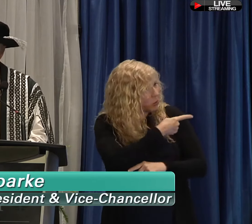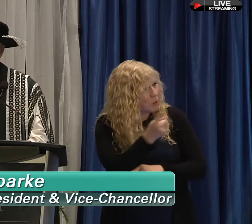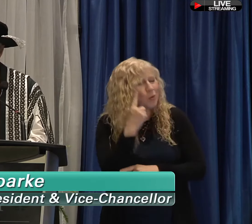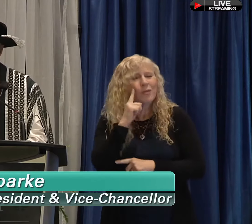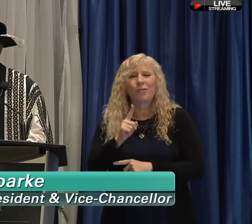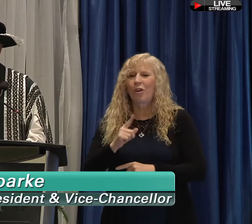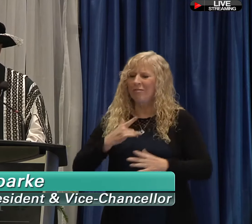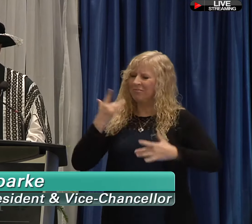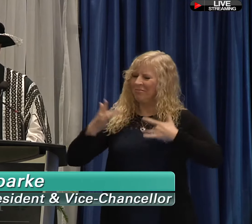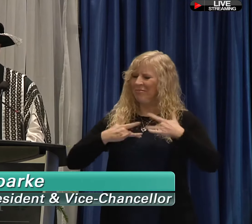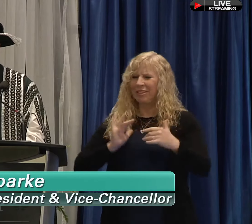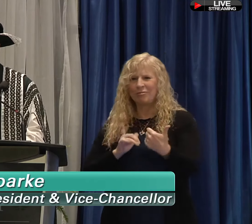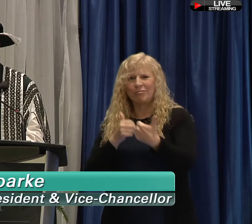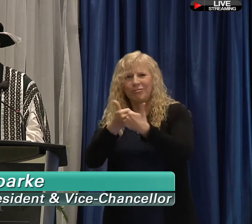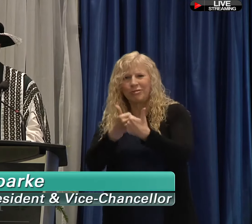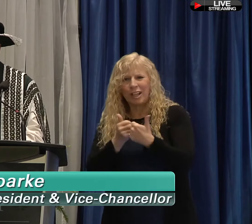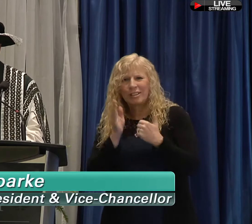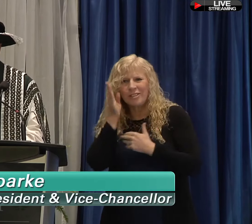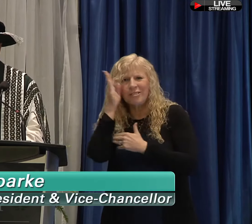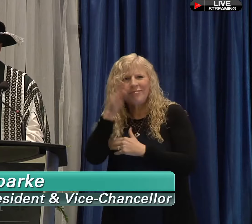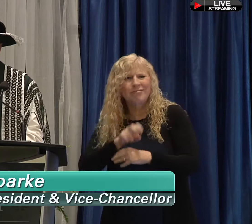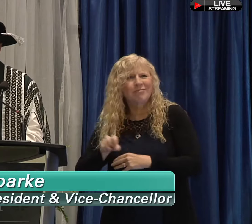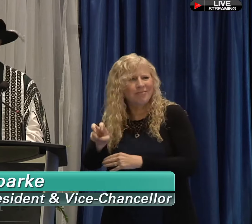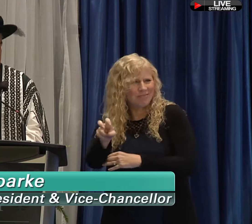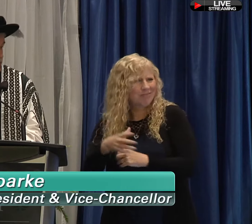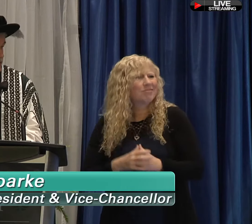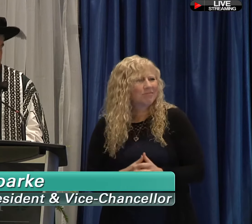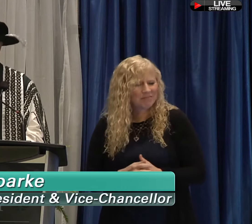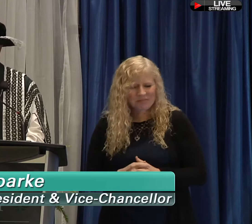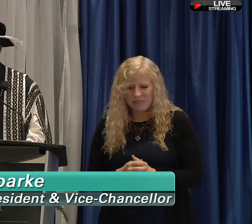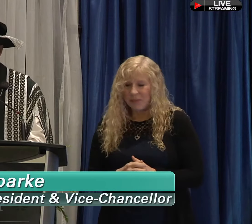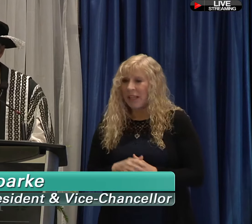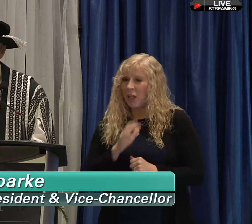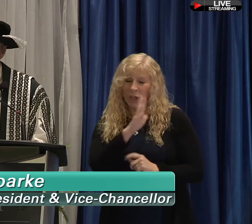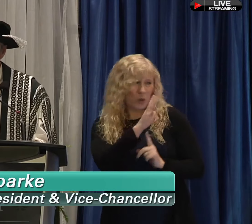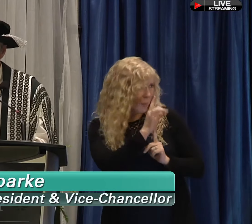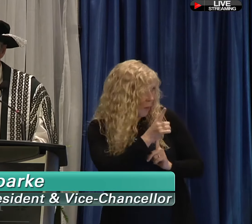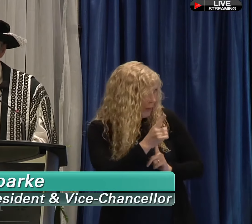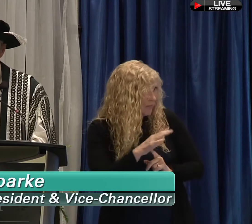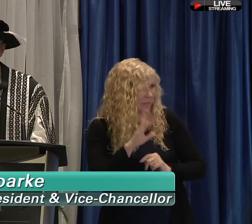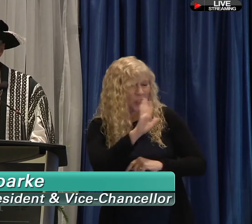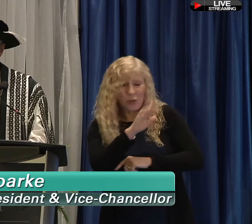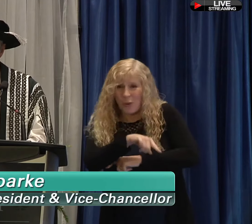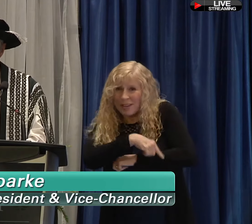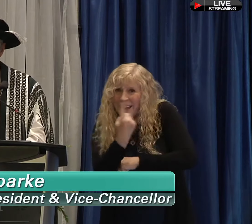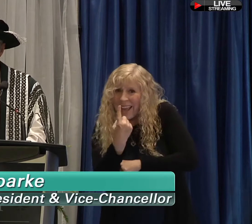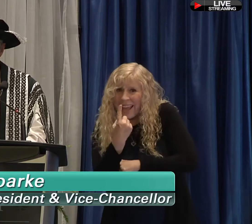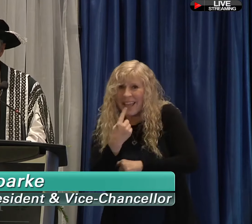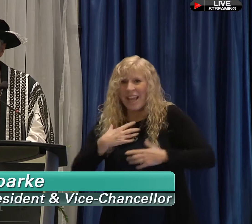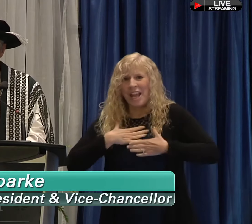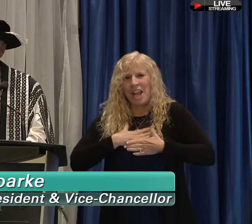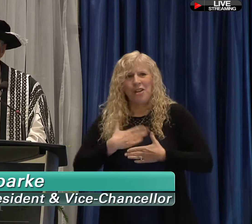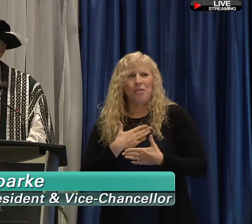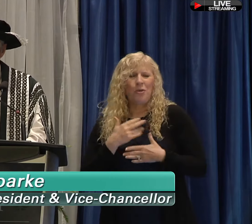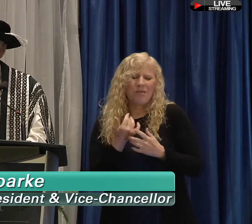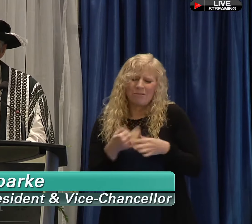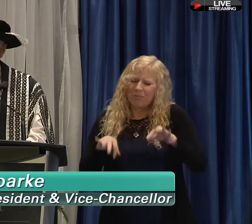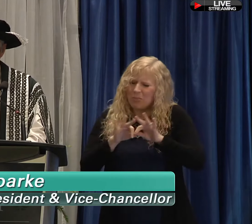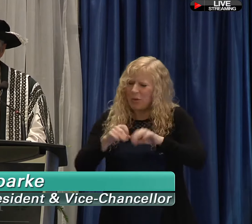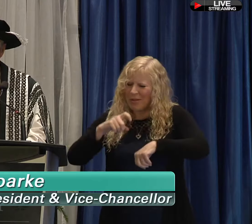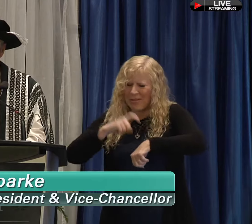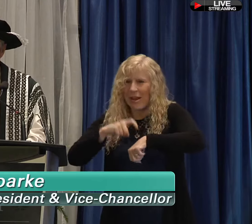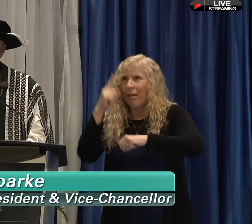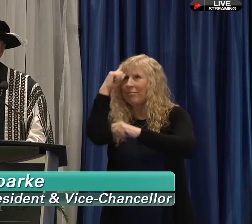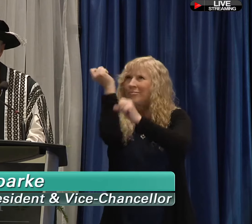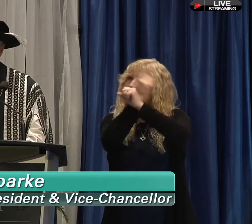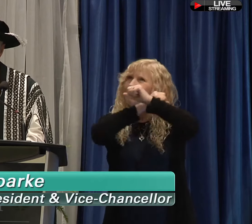challenging adventures ahead. This is your moment. This is your day. Enjoy it as an important time to imagine your future